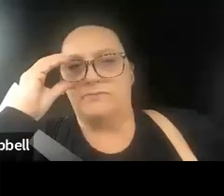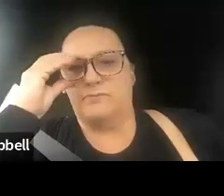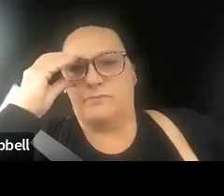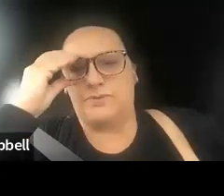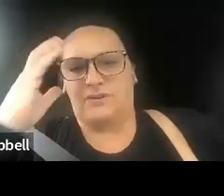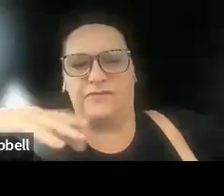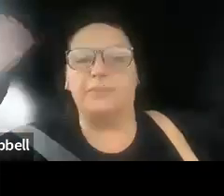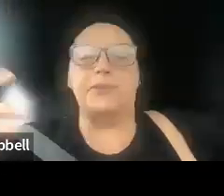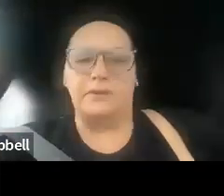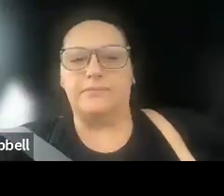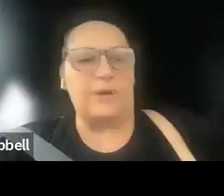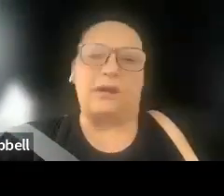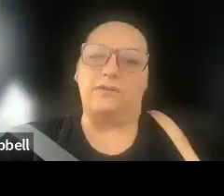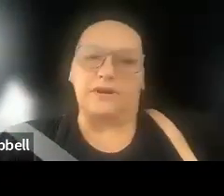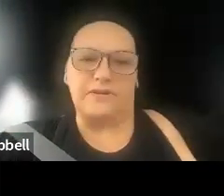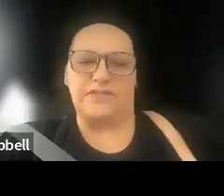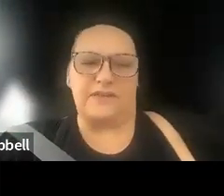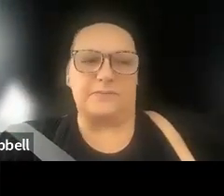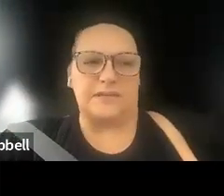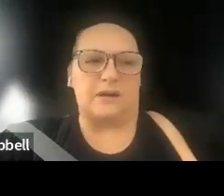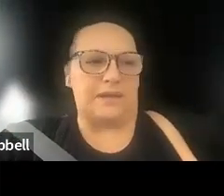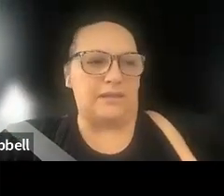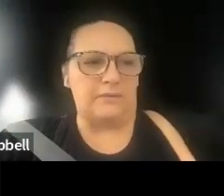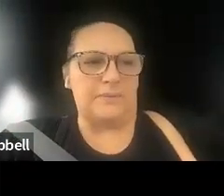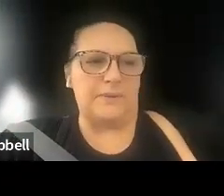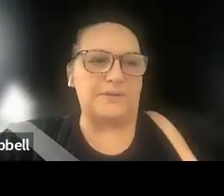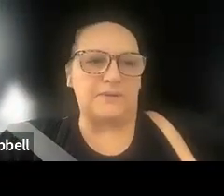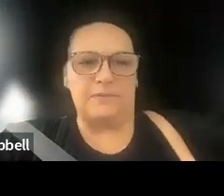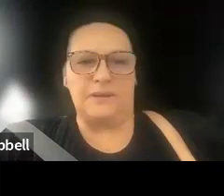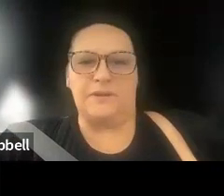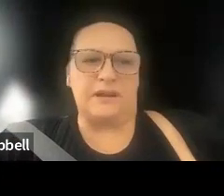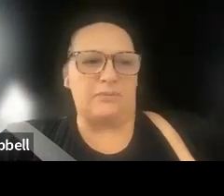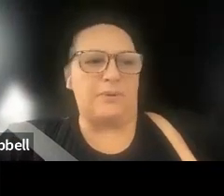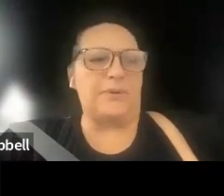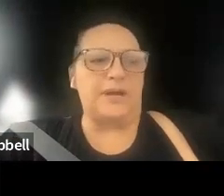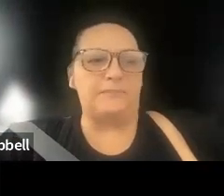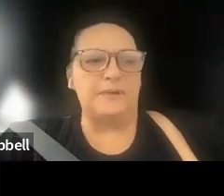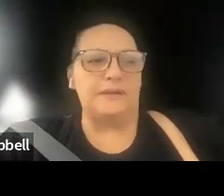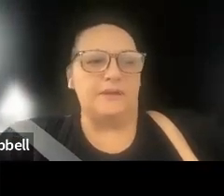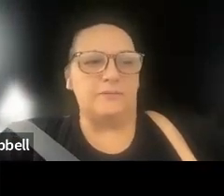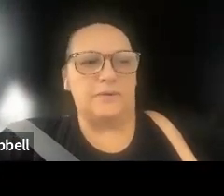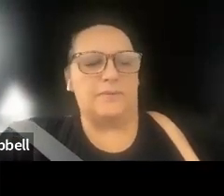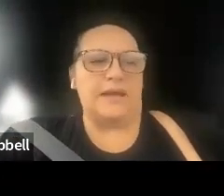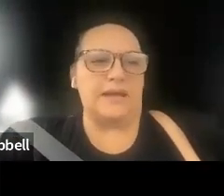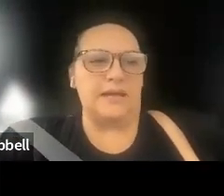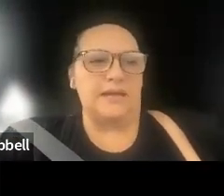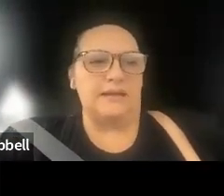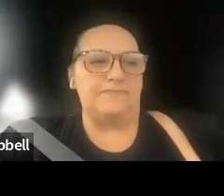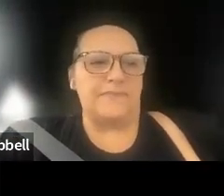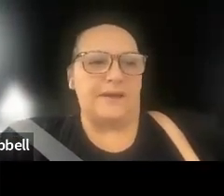just sort of verbally going over everything that was in our weekly report. So I'm going to put another poll up real